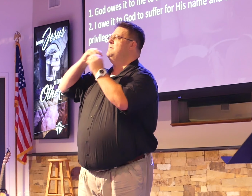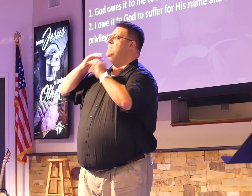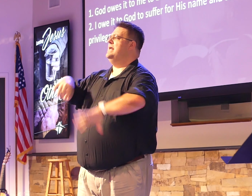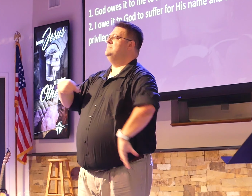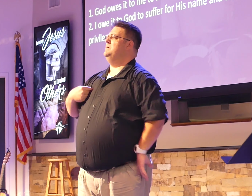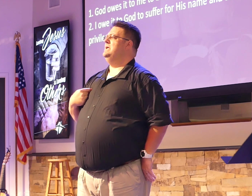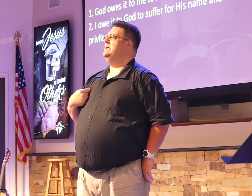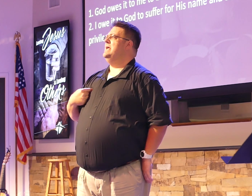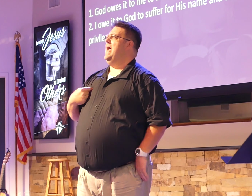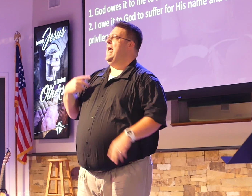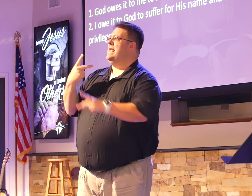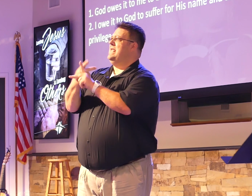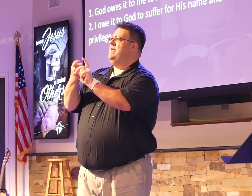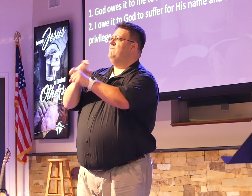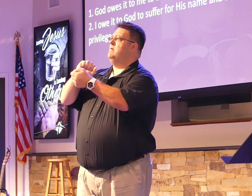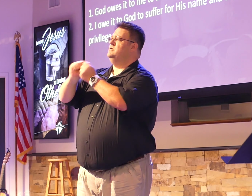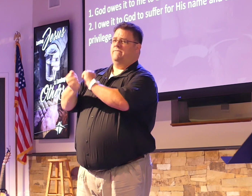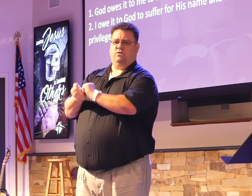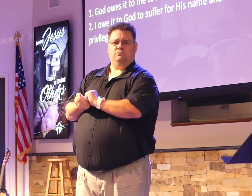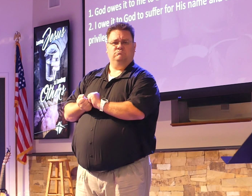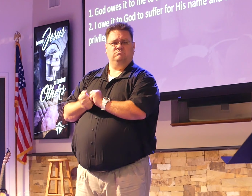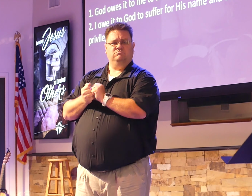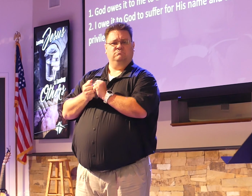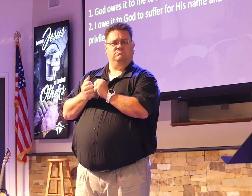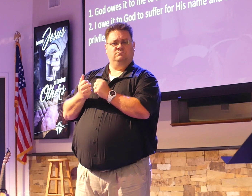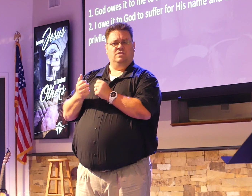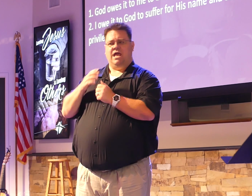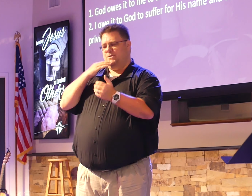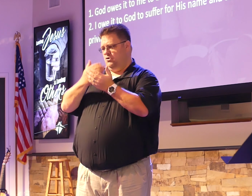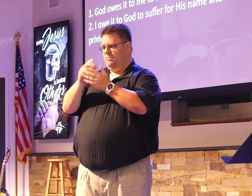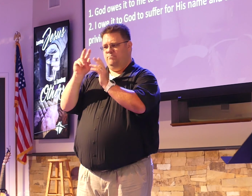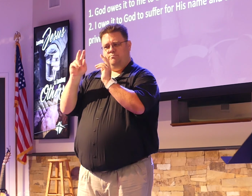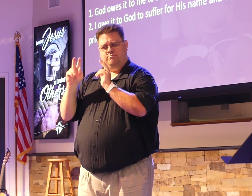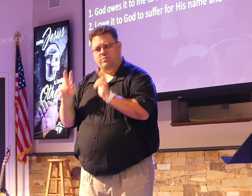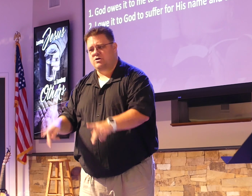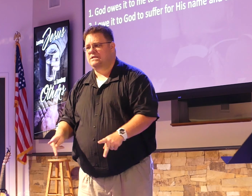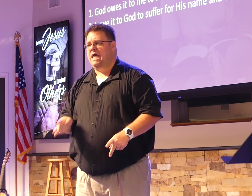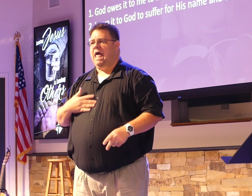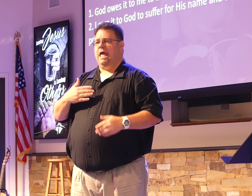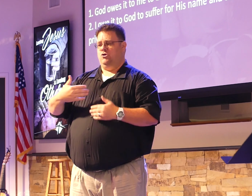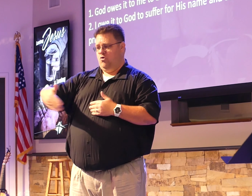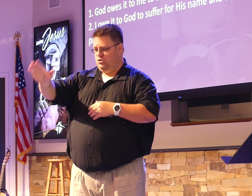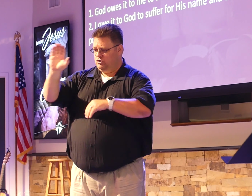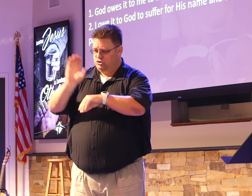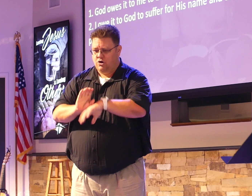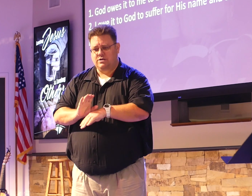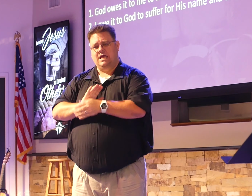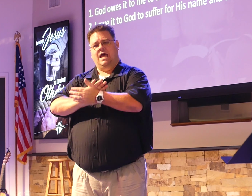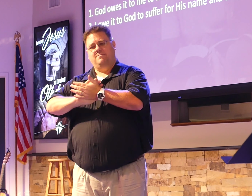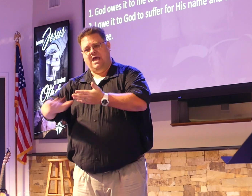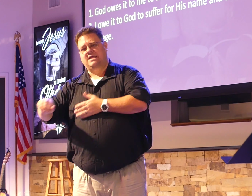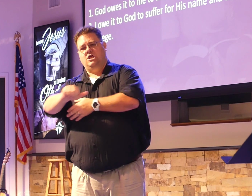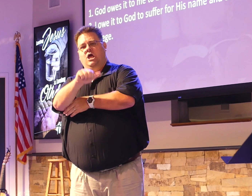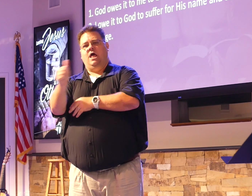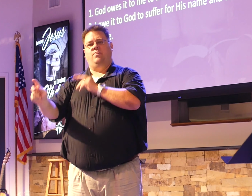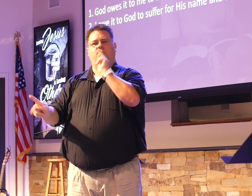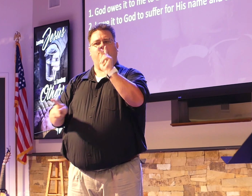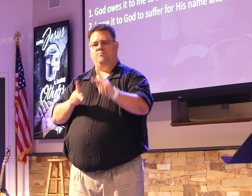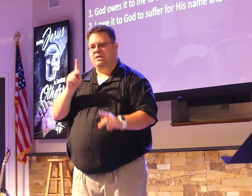and keep you from suffering. I mean, I'm a good person. I go to church. I try to be nice to other people. And you know what, I just think